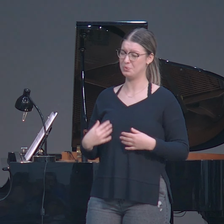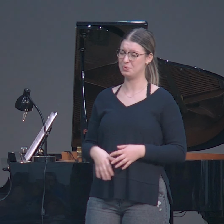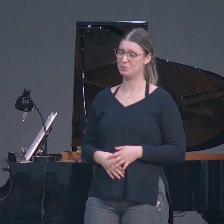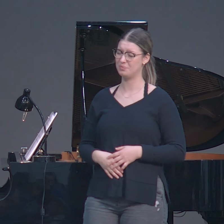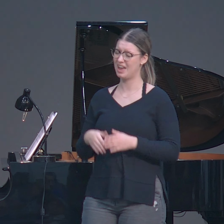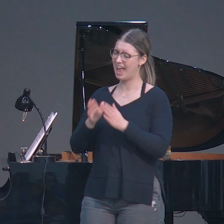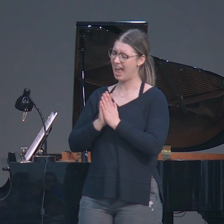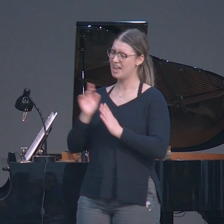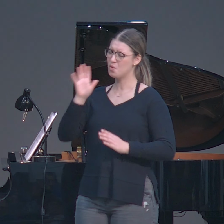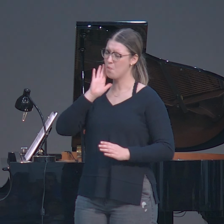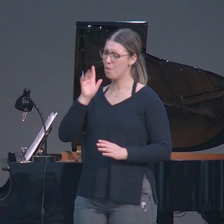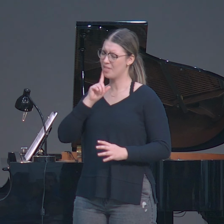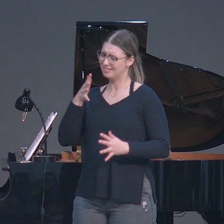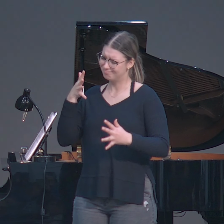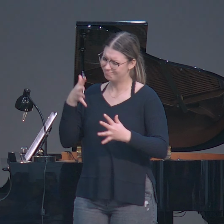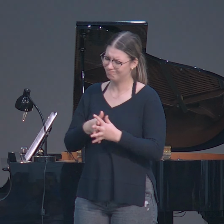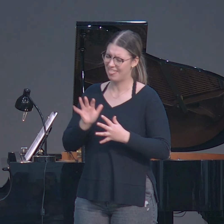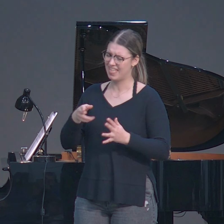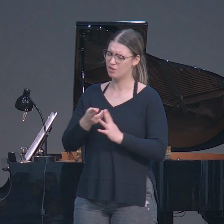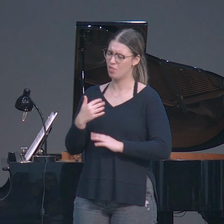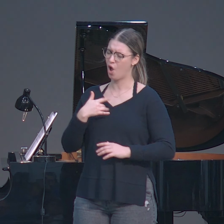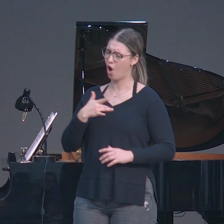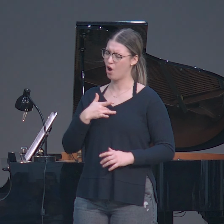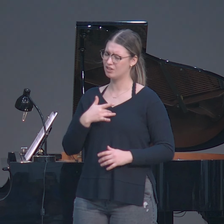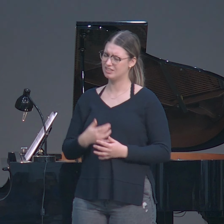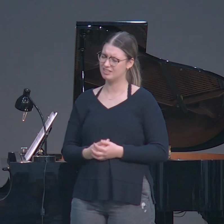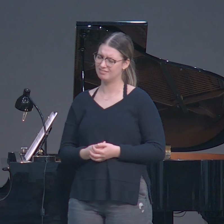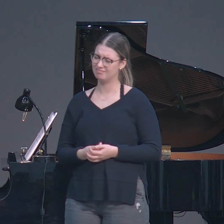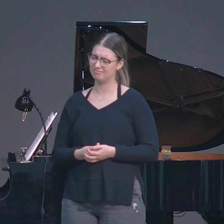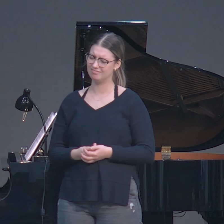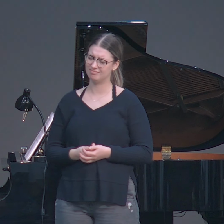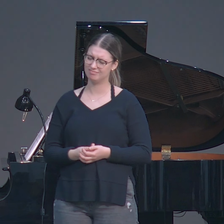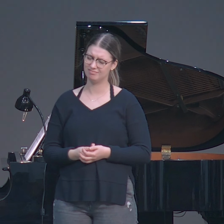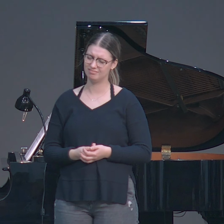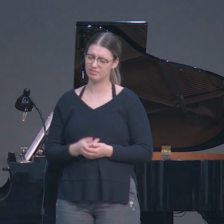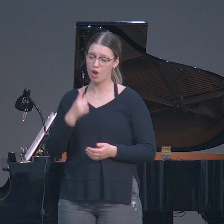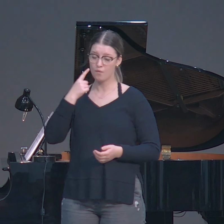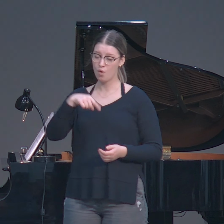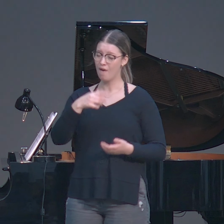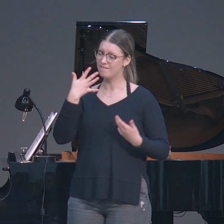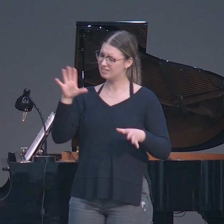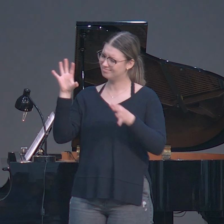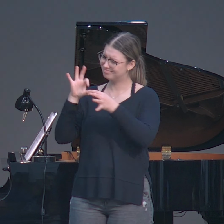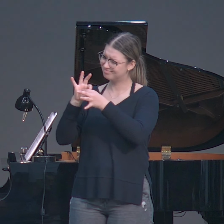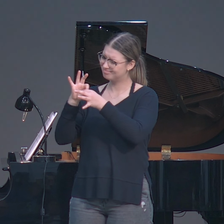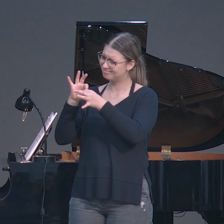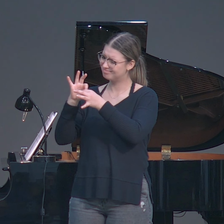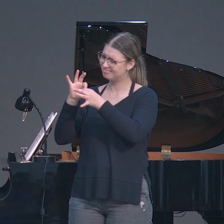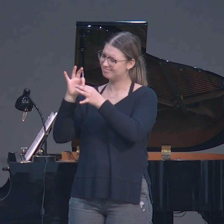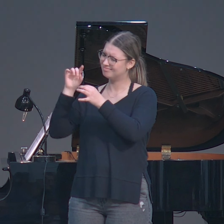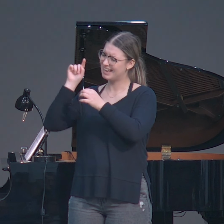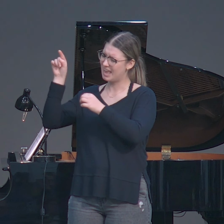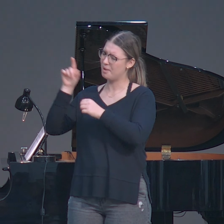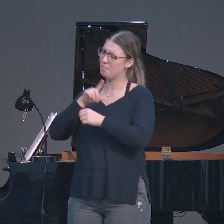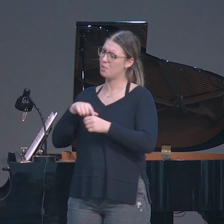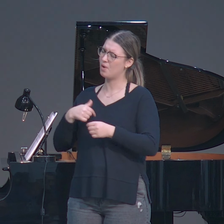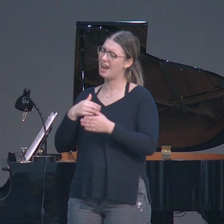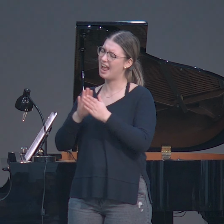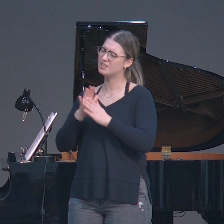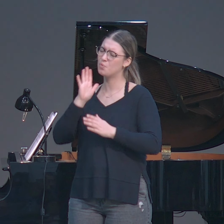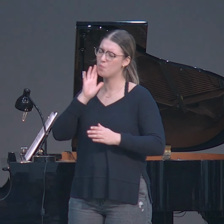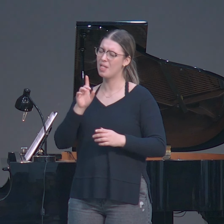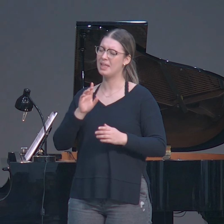that truth home. For those who know Him, Lord, I pray that it would become